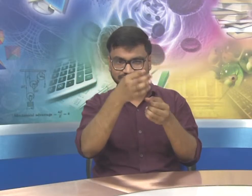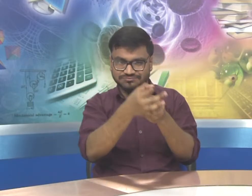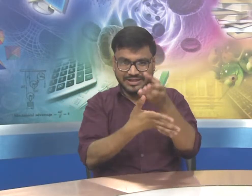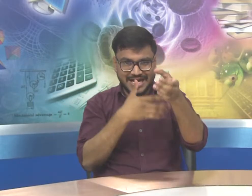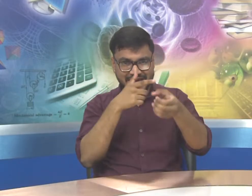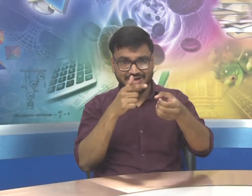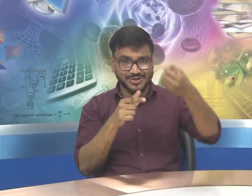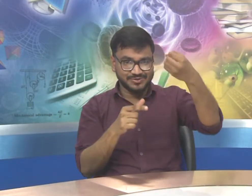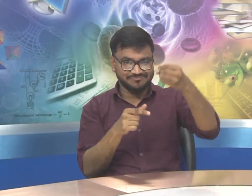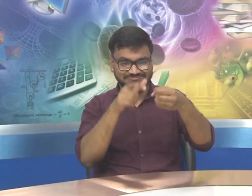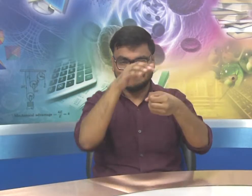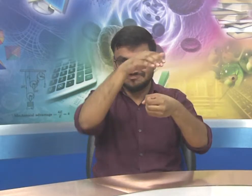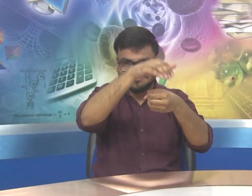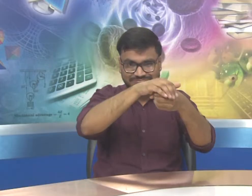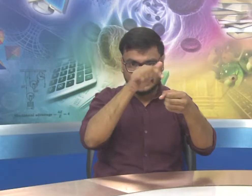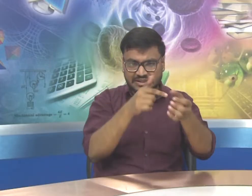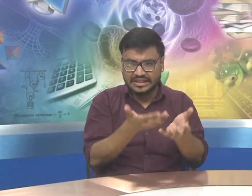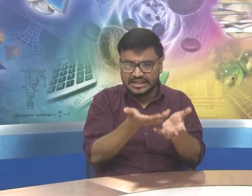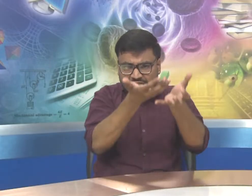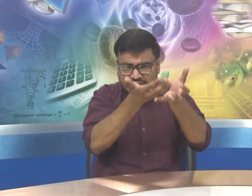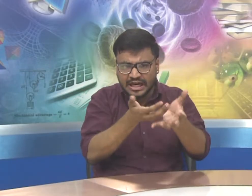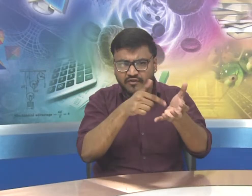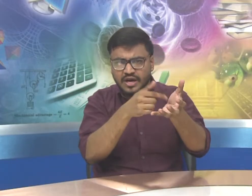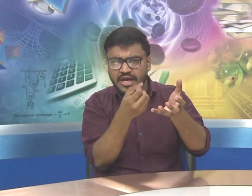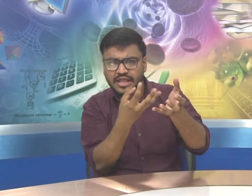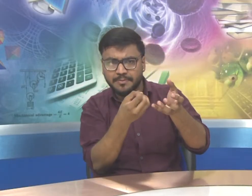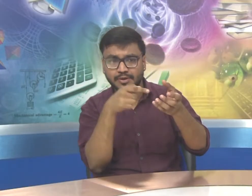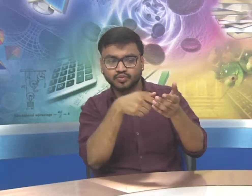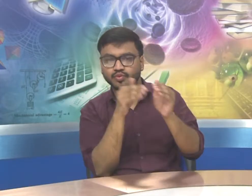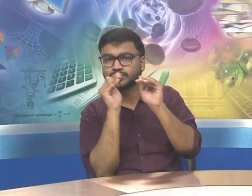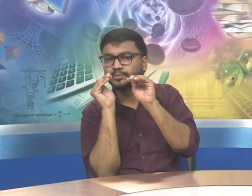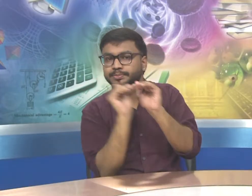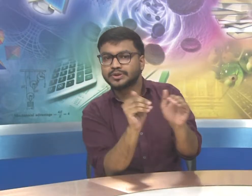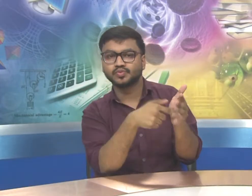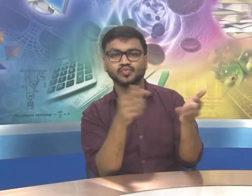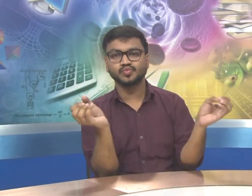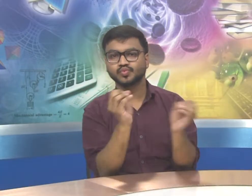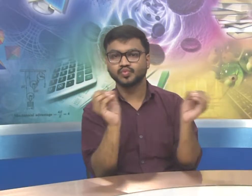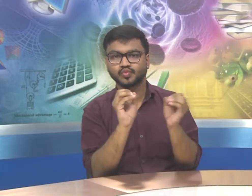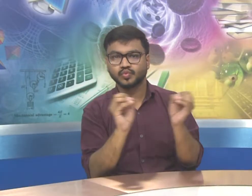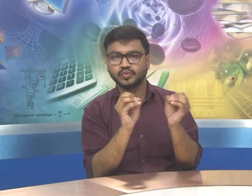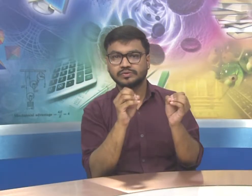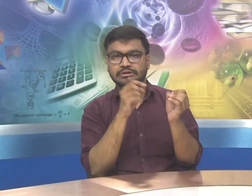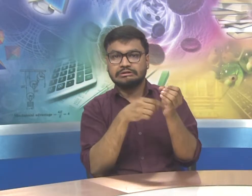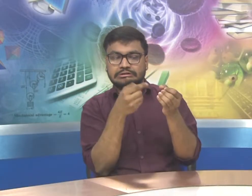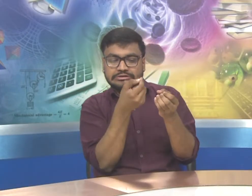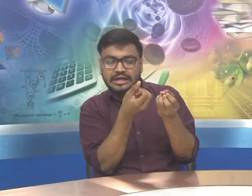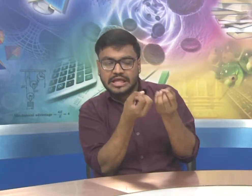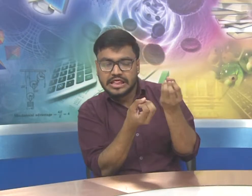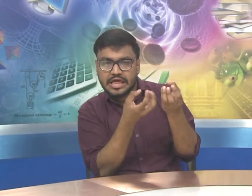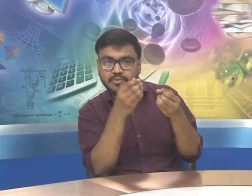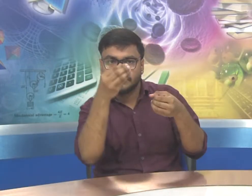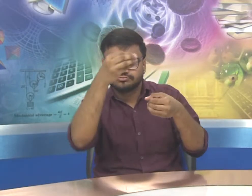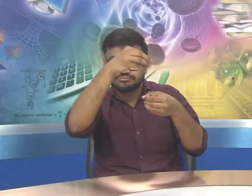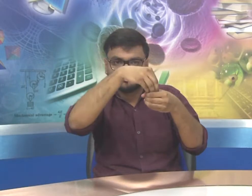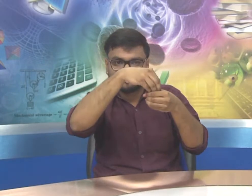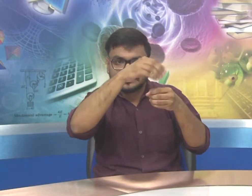During that mercury burning, the air left in the flask lost some